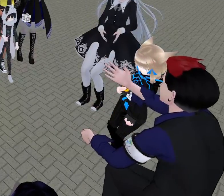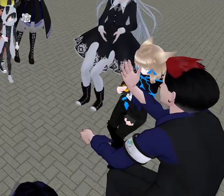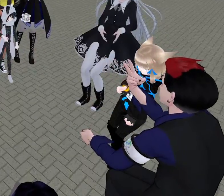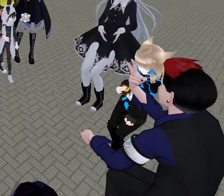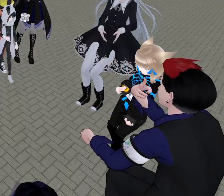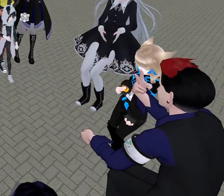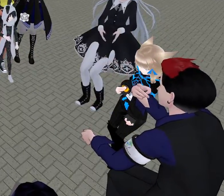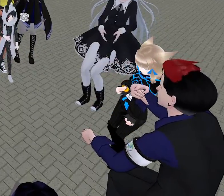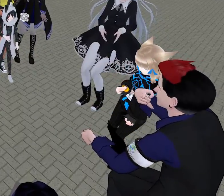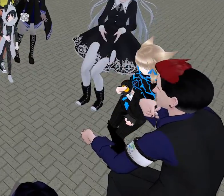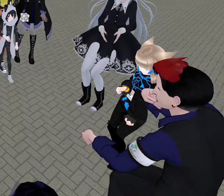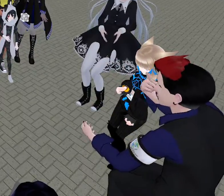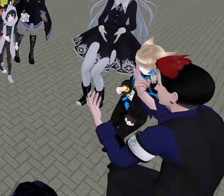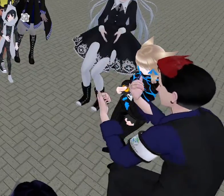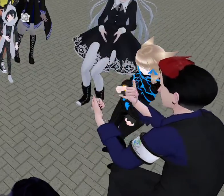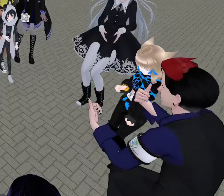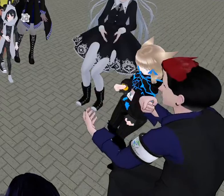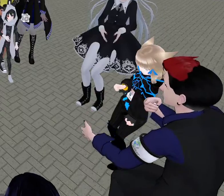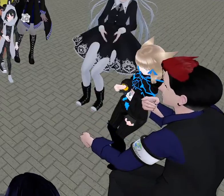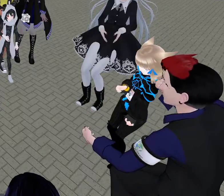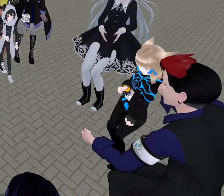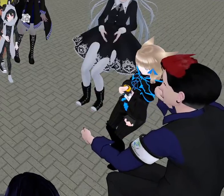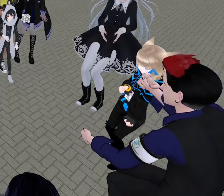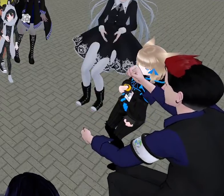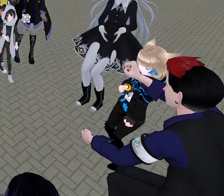Or you can do it the easy way and do M or M.